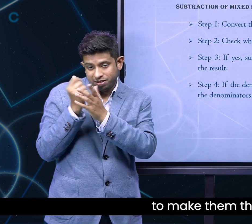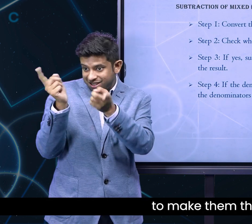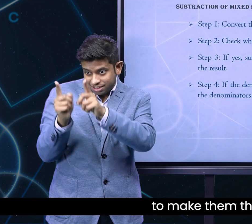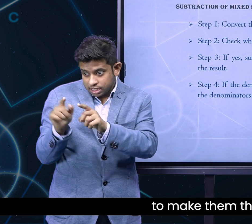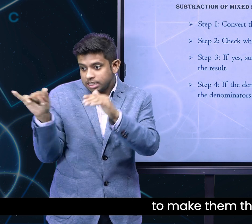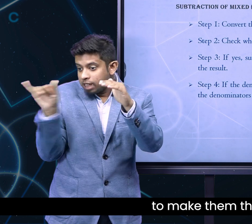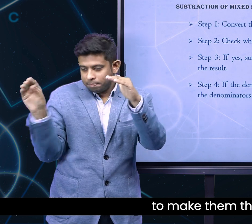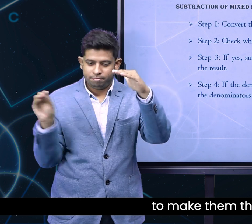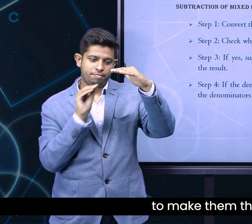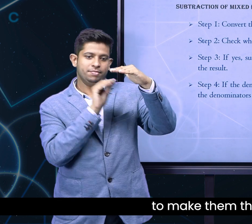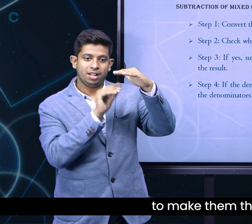same.